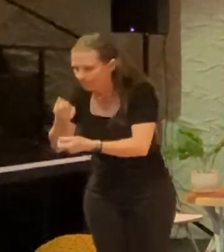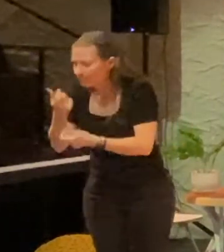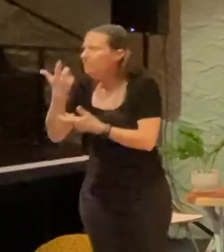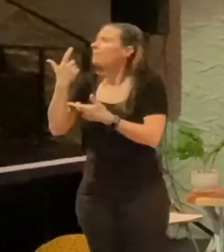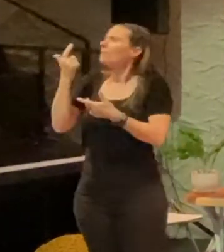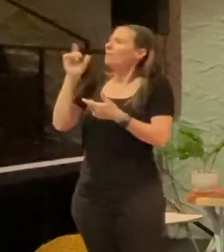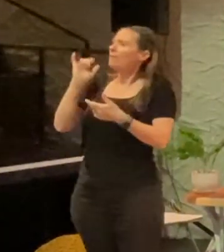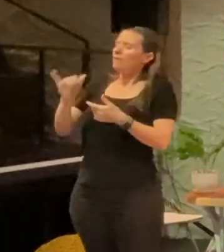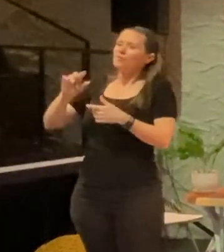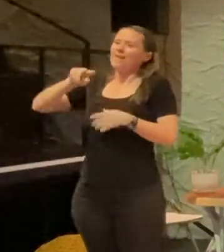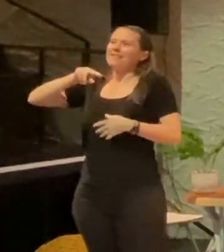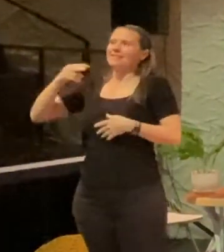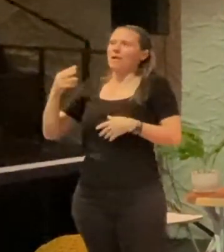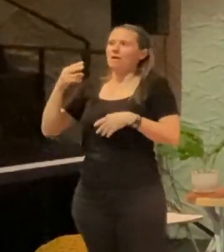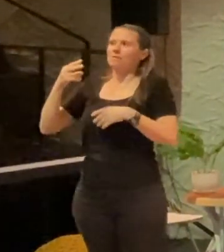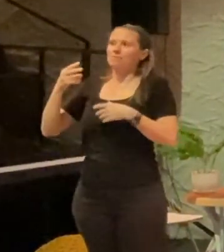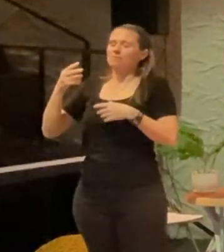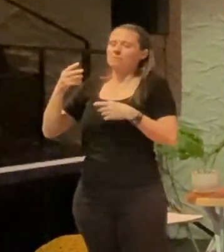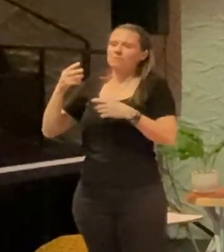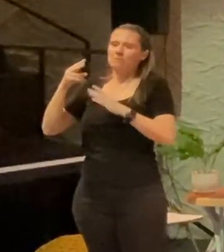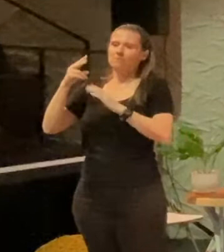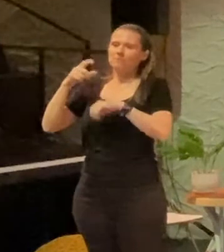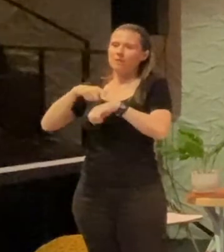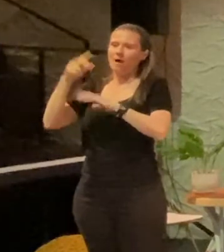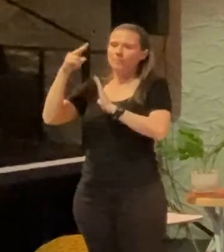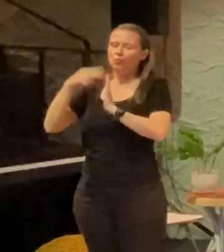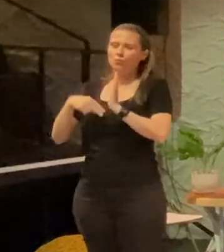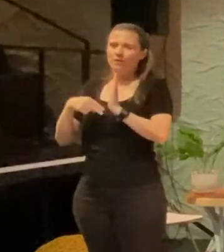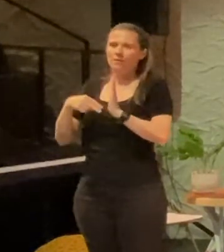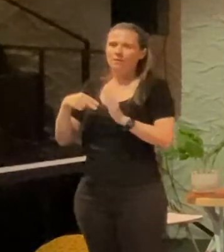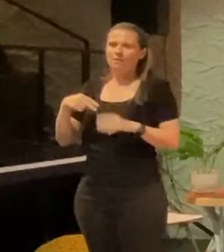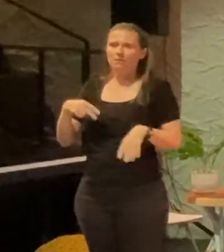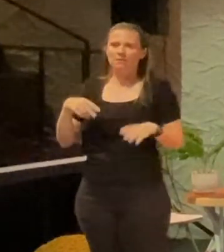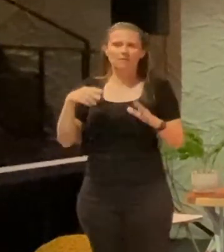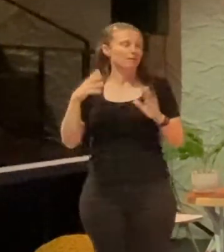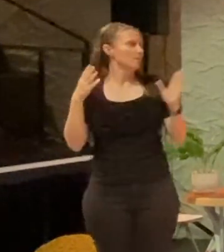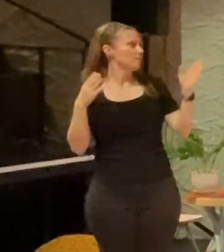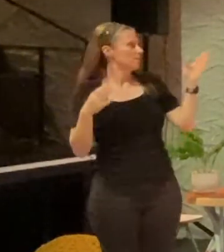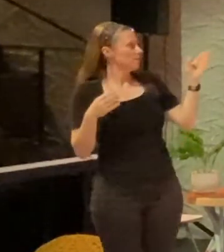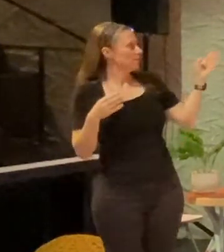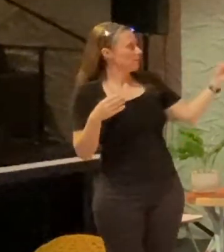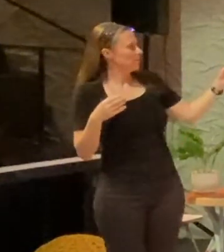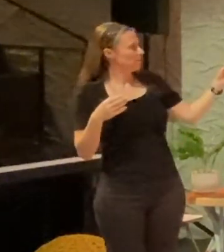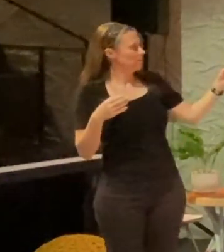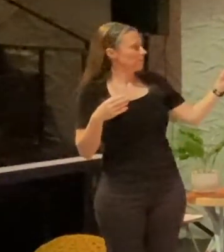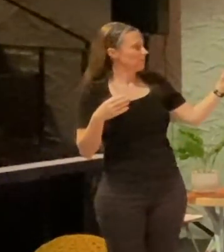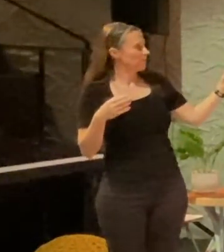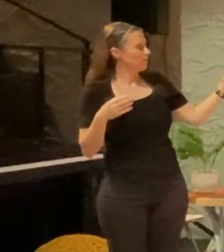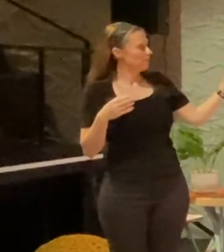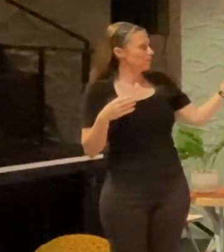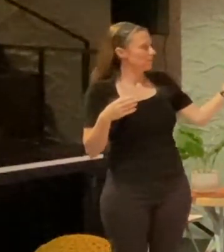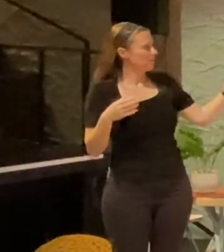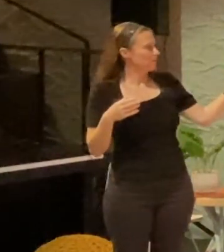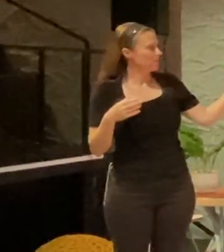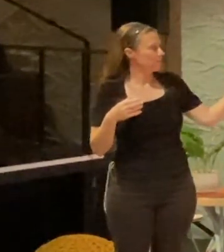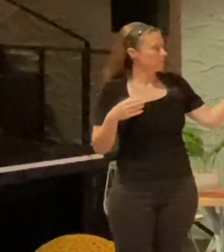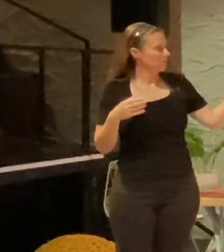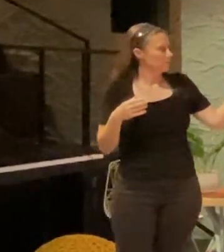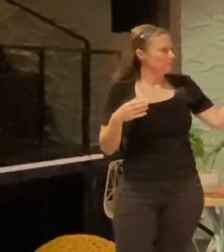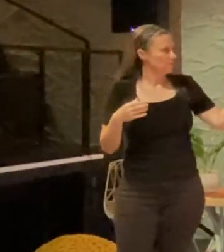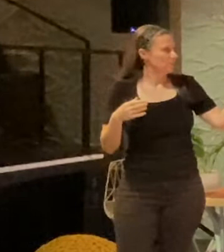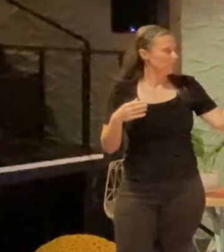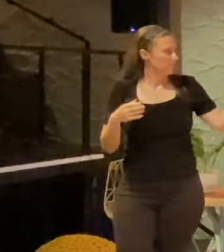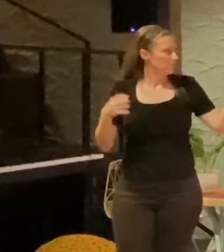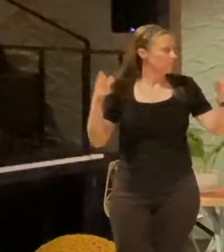you might have heard it, okay? Book of the new Genesis of Jesus Christ, the perfect one, the ruler of